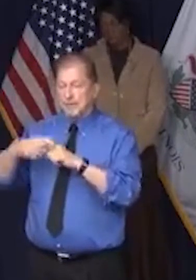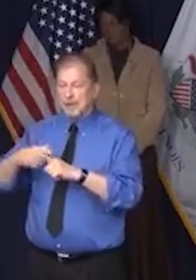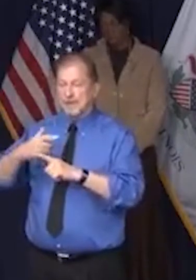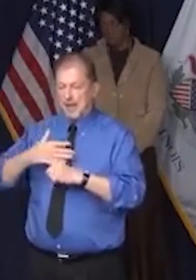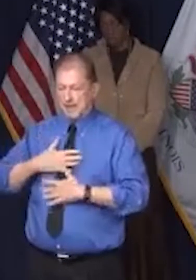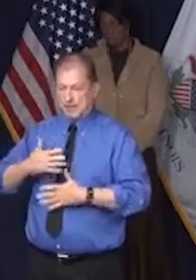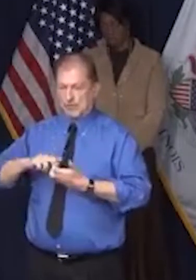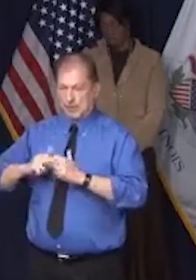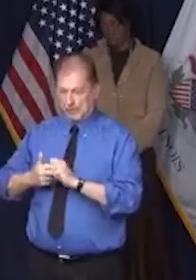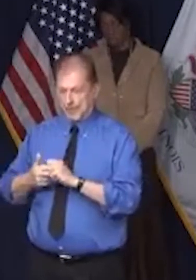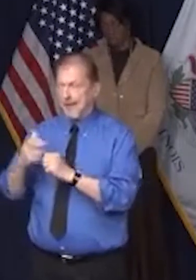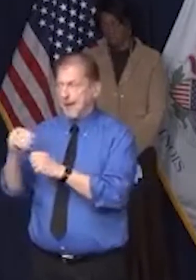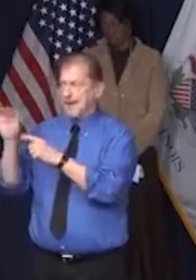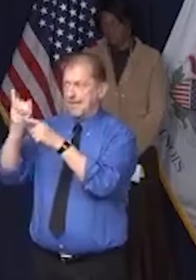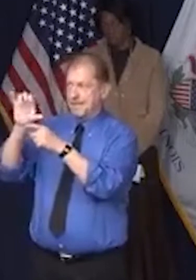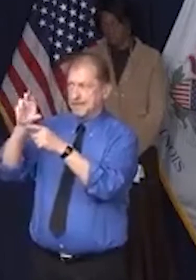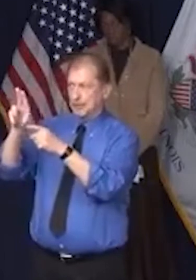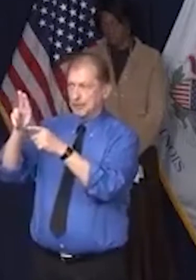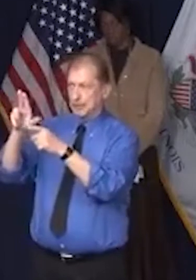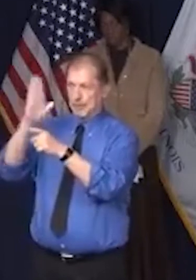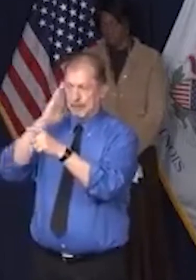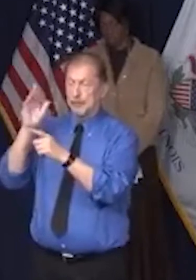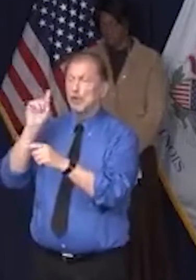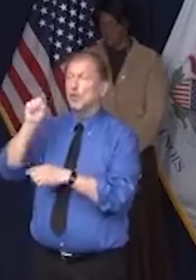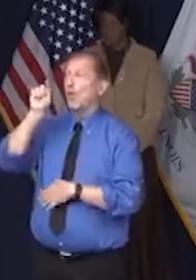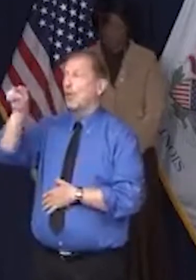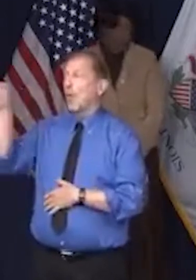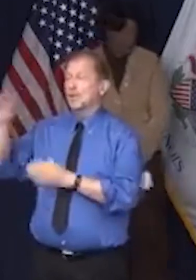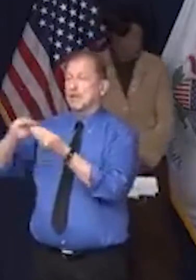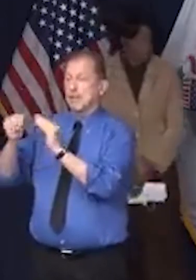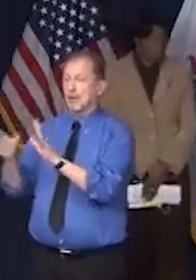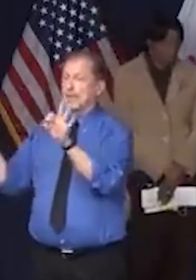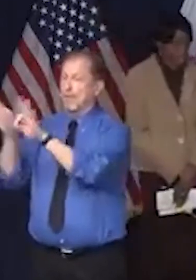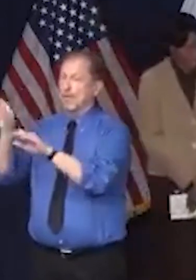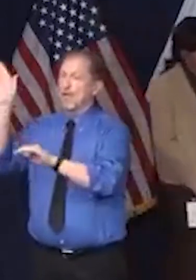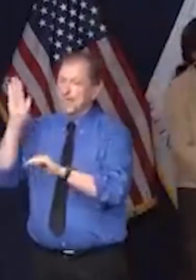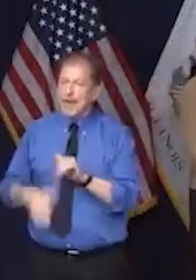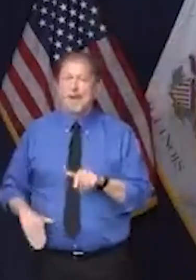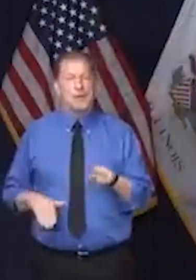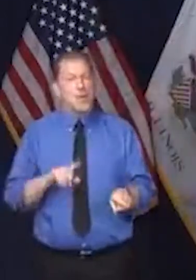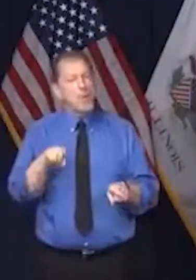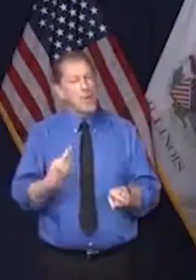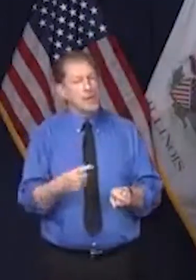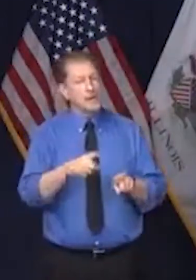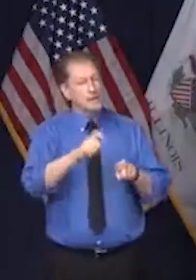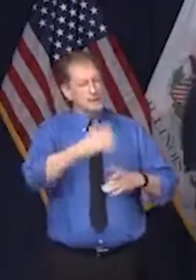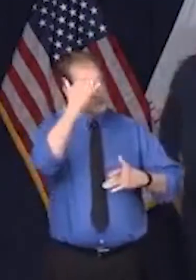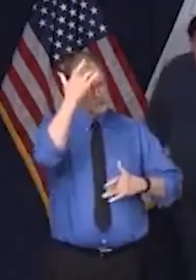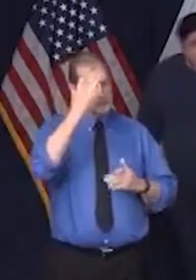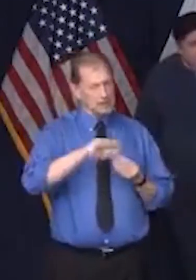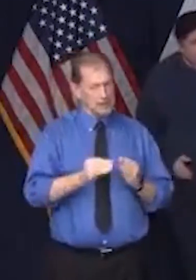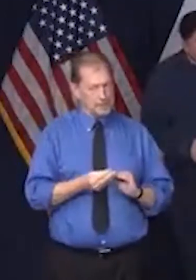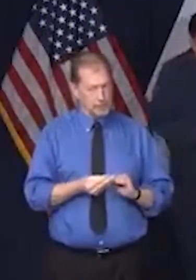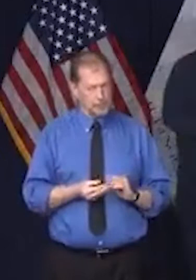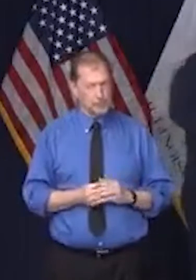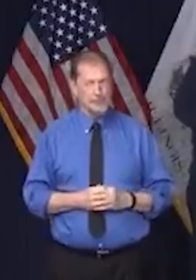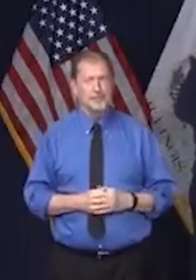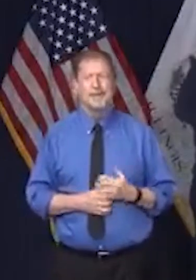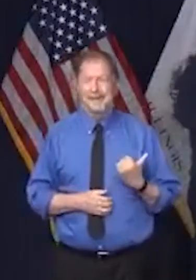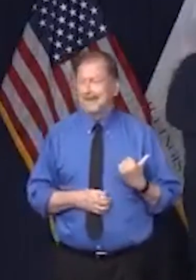And then, of course, ICU beds are, you know, a worsening of that condition. Doc, do you have anything? He usually says it all.